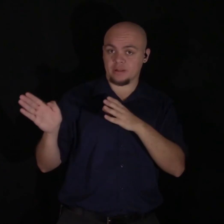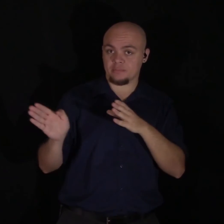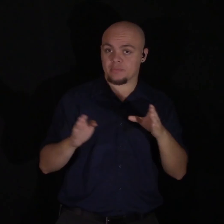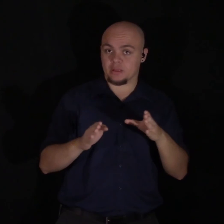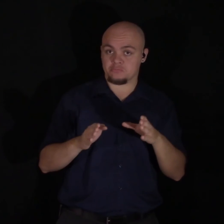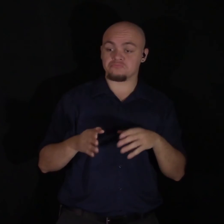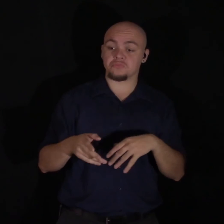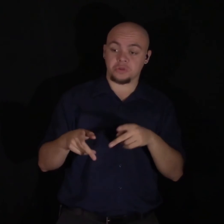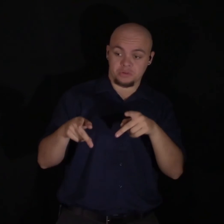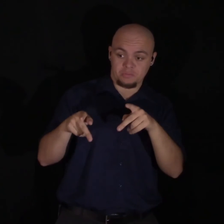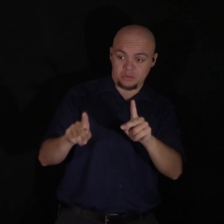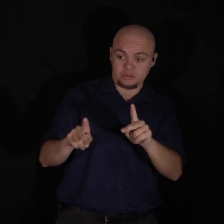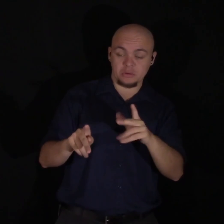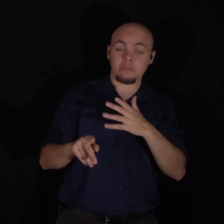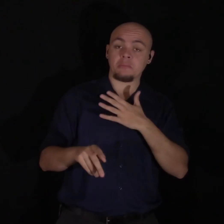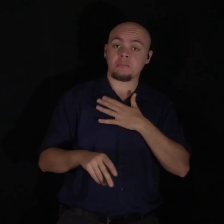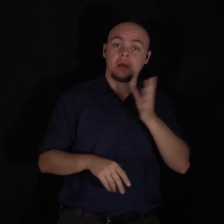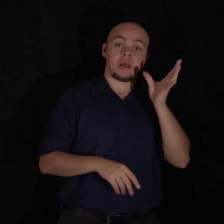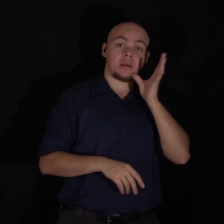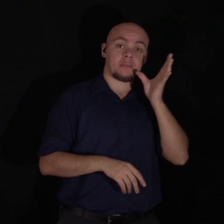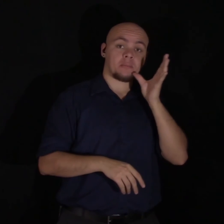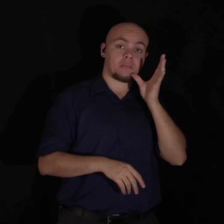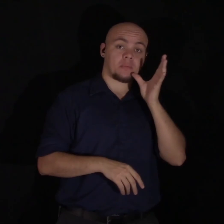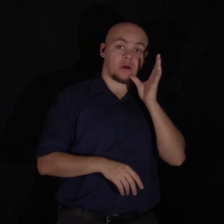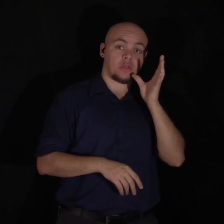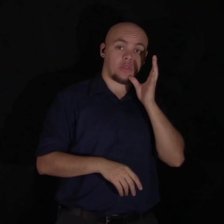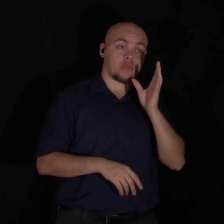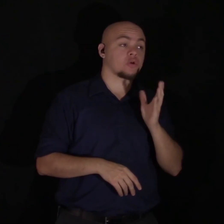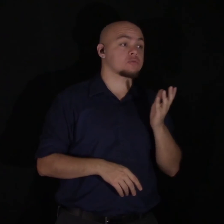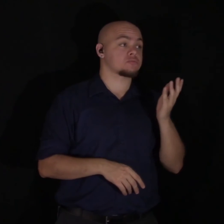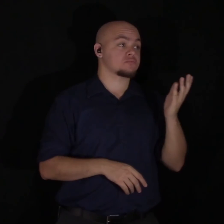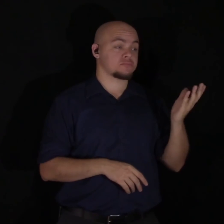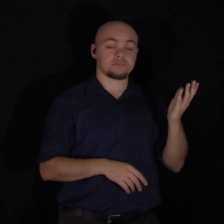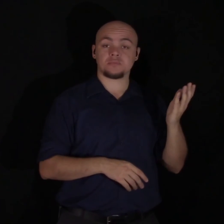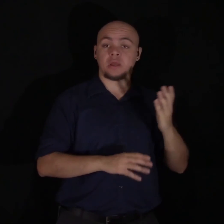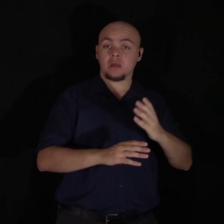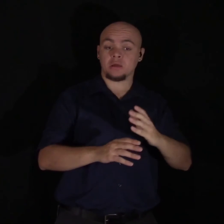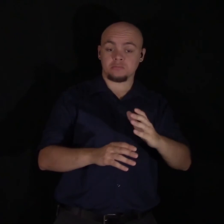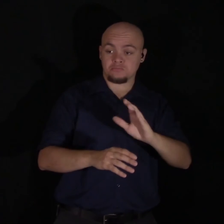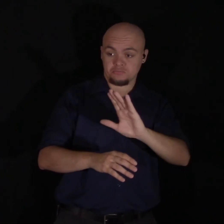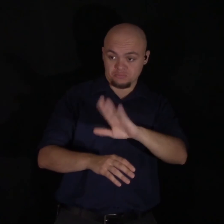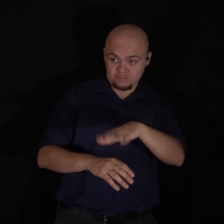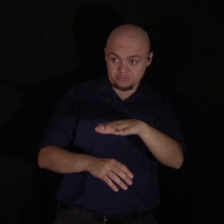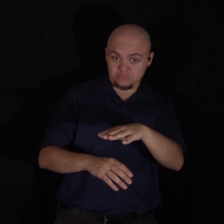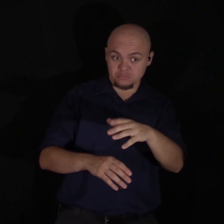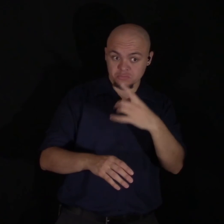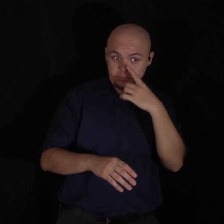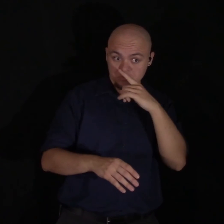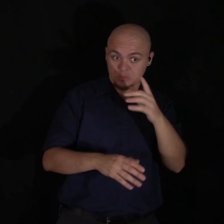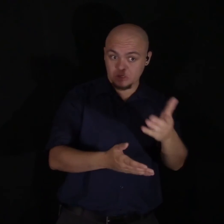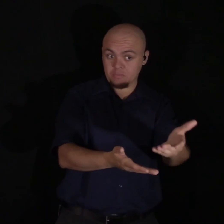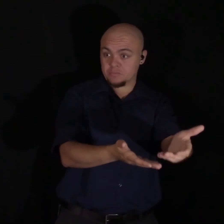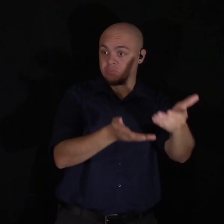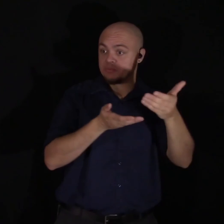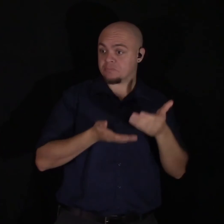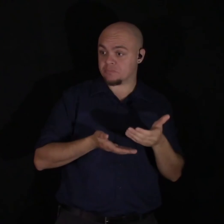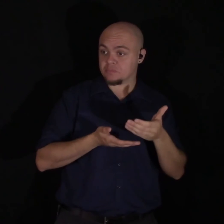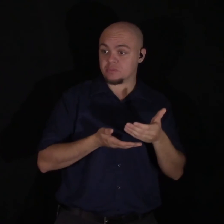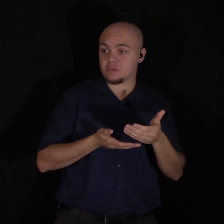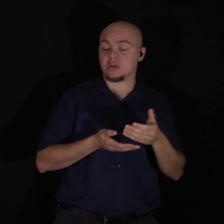permission, my mother prevailed on her rustic guardians to yield their charge to her. They were fond of the sweet